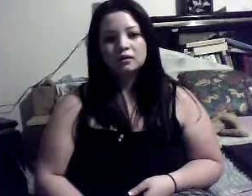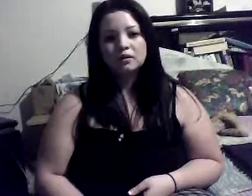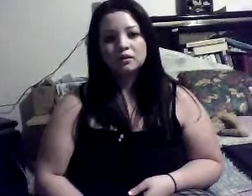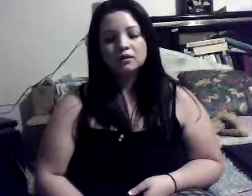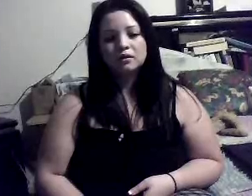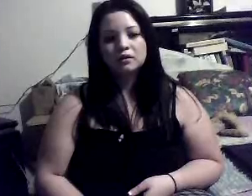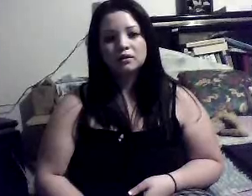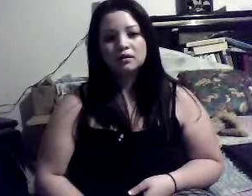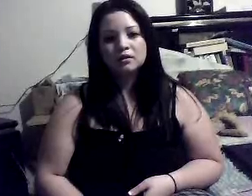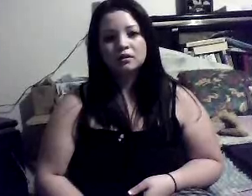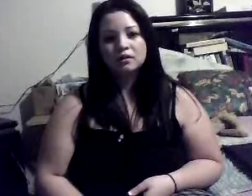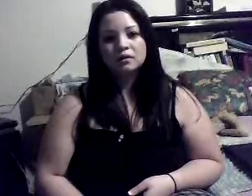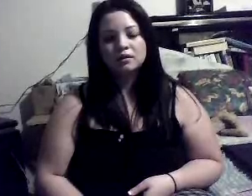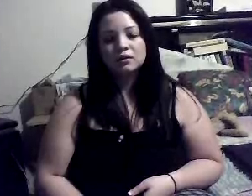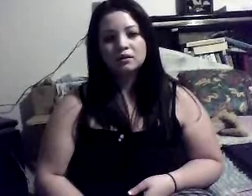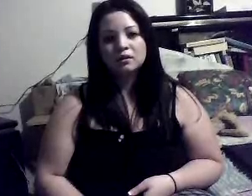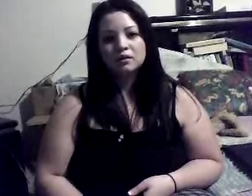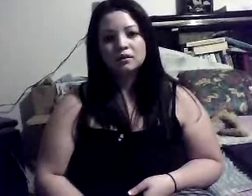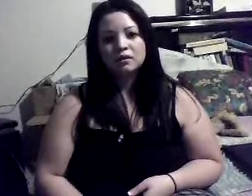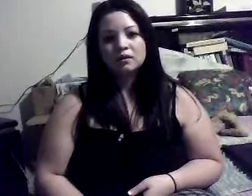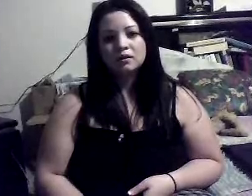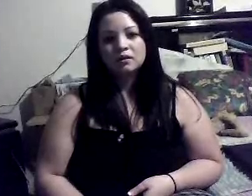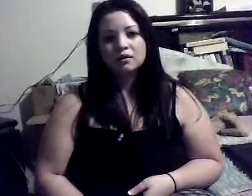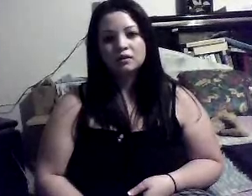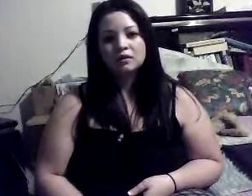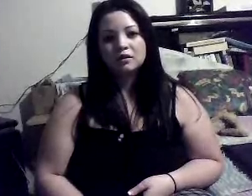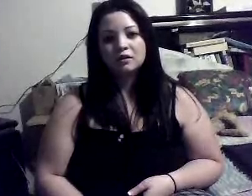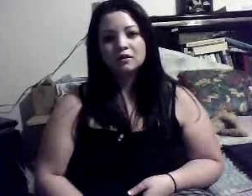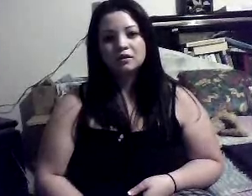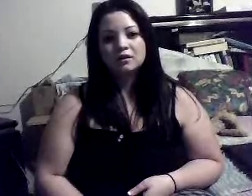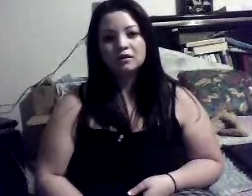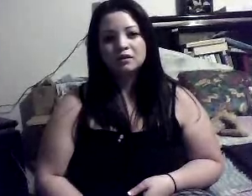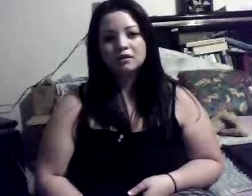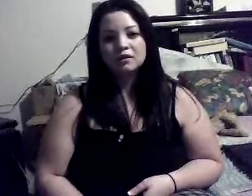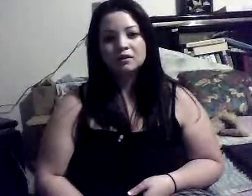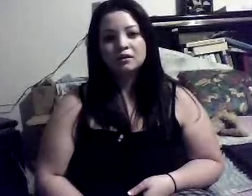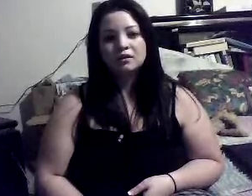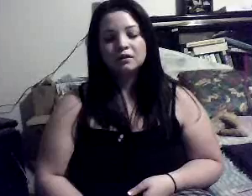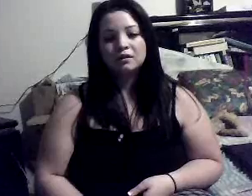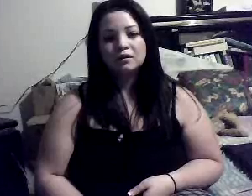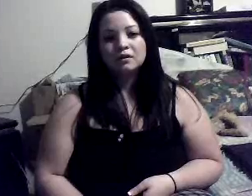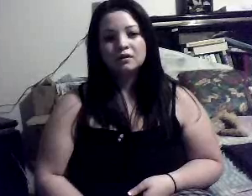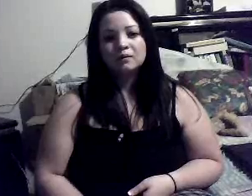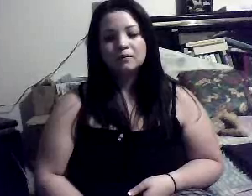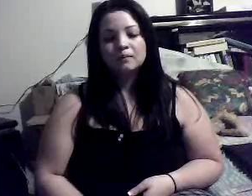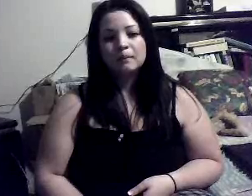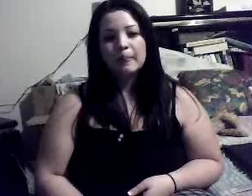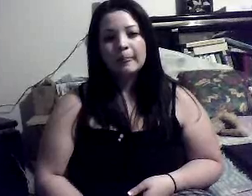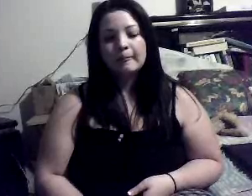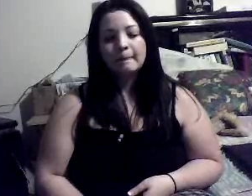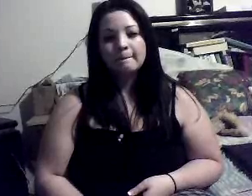Now today, my children just don't appreciate many of my antiques, but I hope that one day they